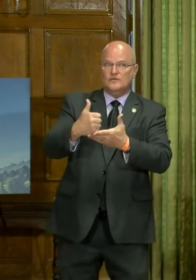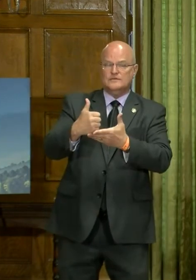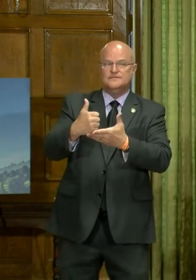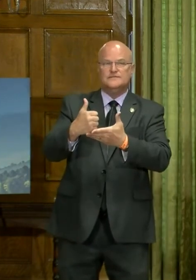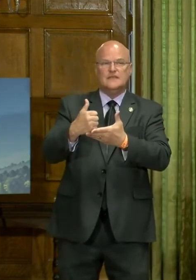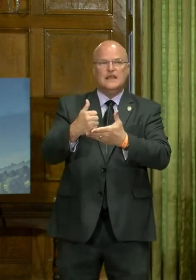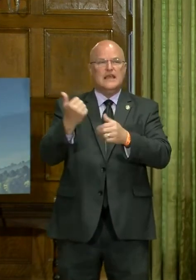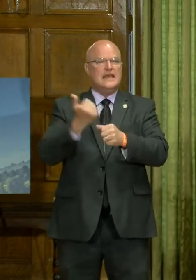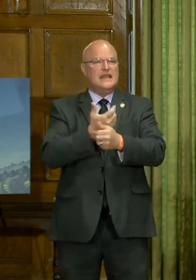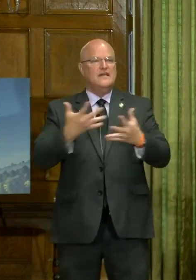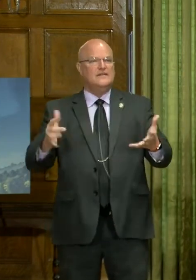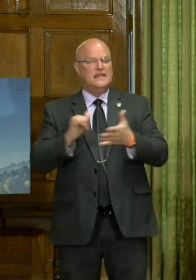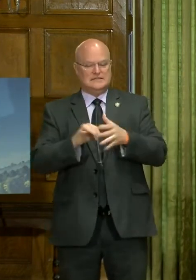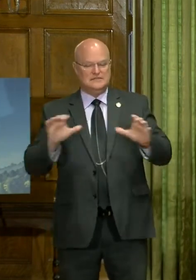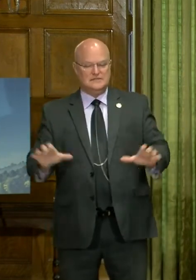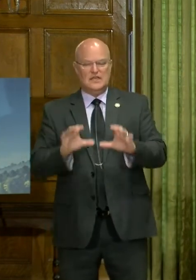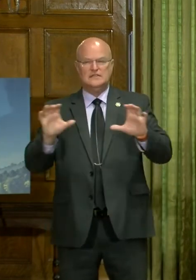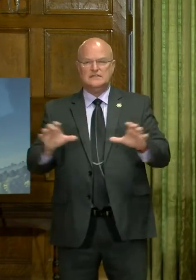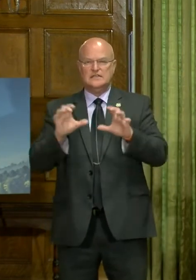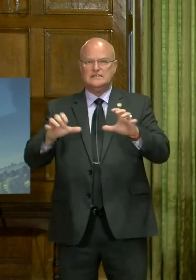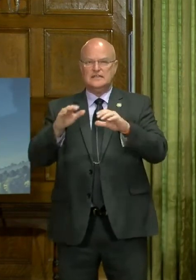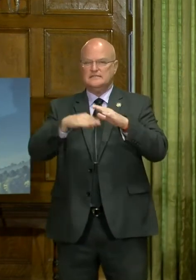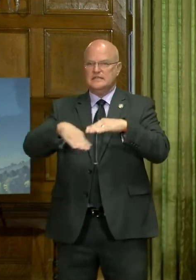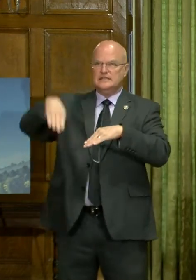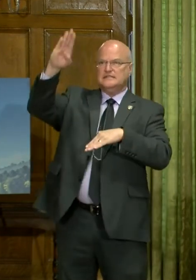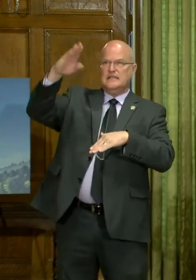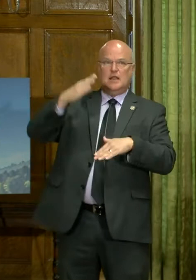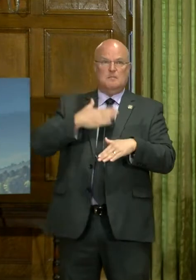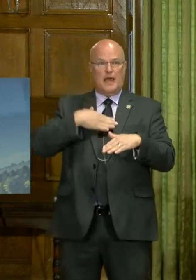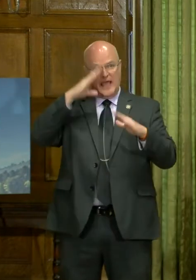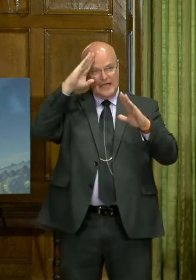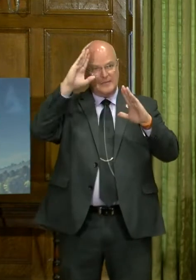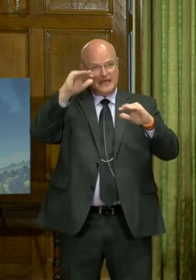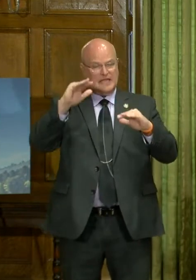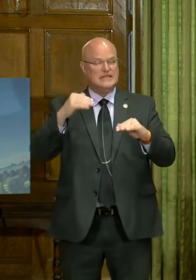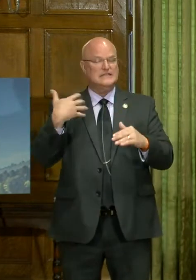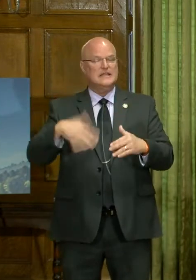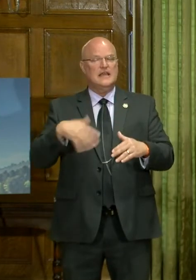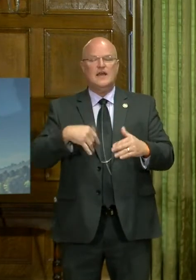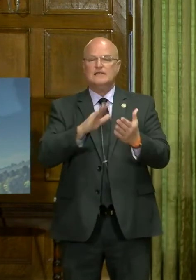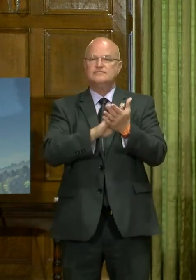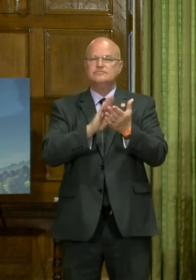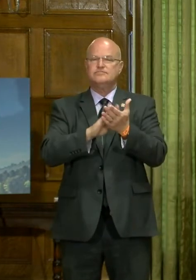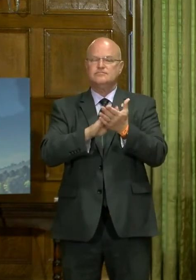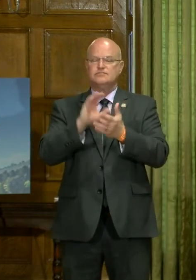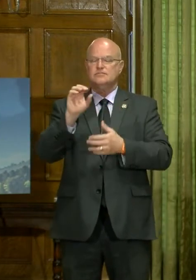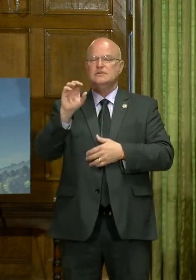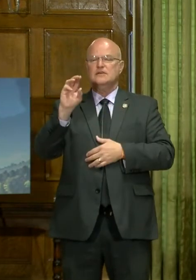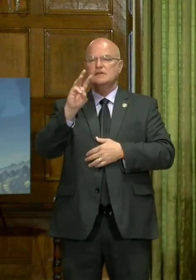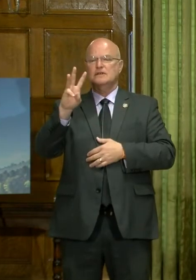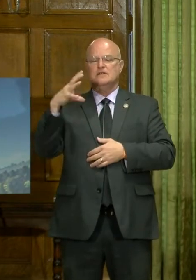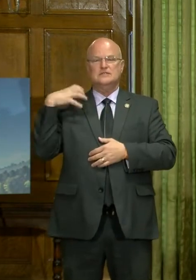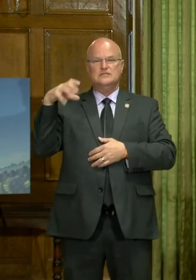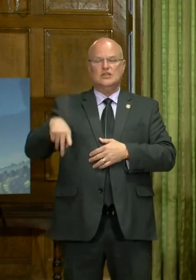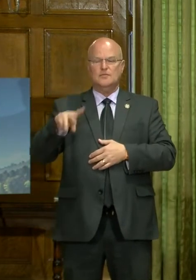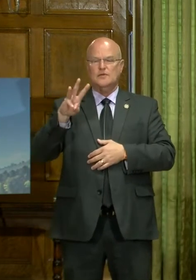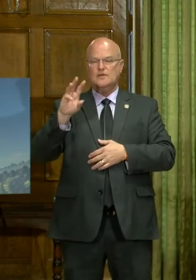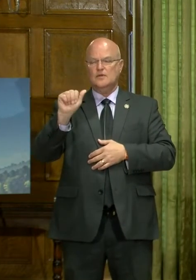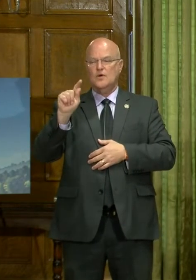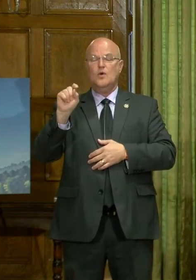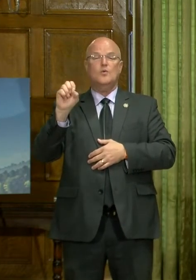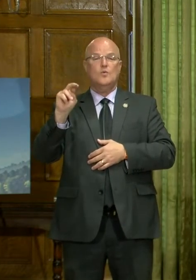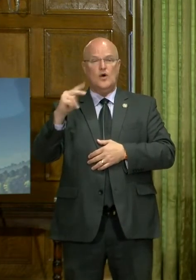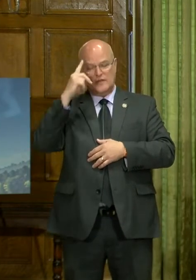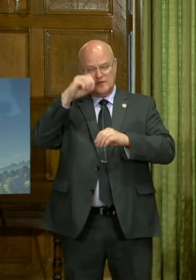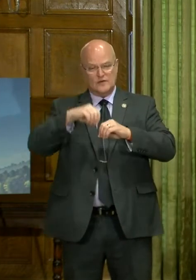us. Everything that's been done has exceeded my expectations, and I applaud Stuart Walton, the chairman of the task